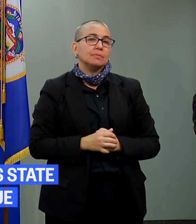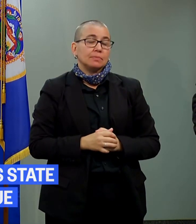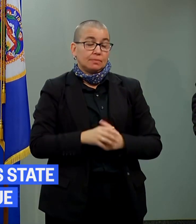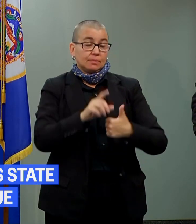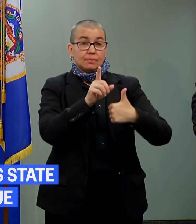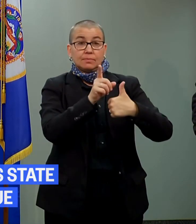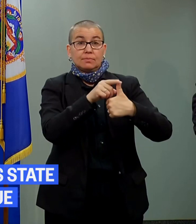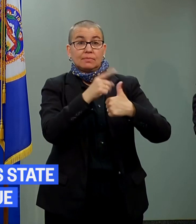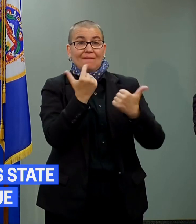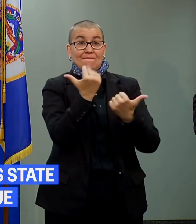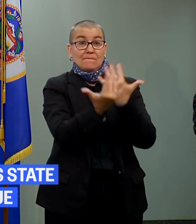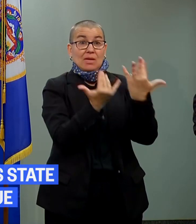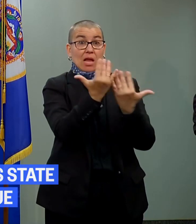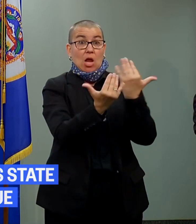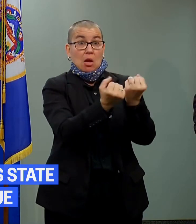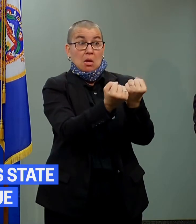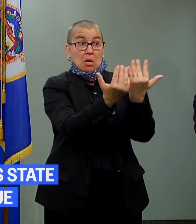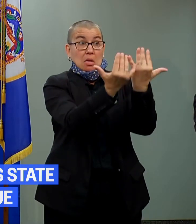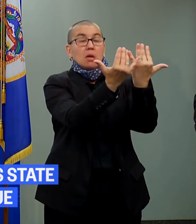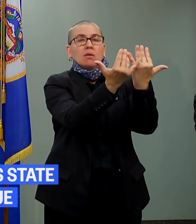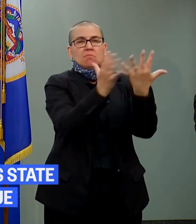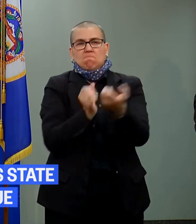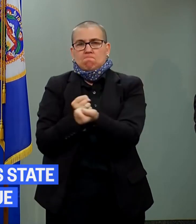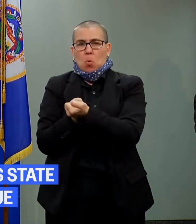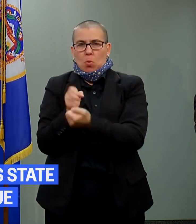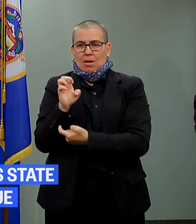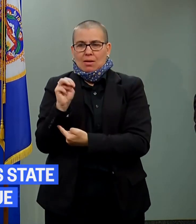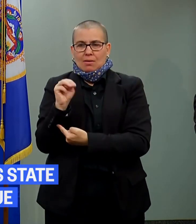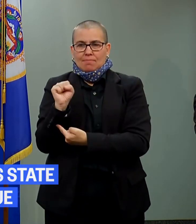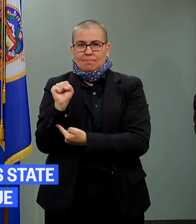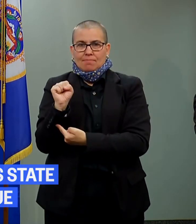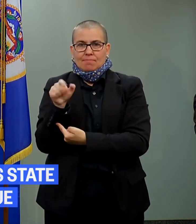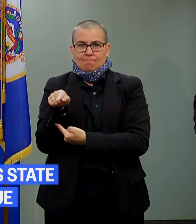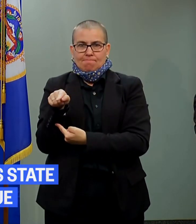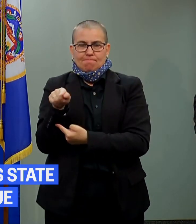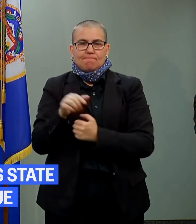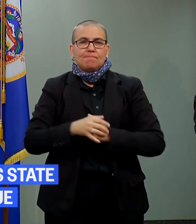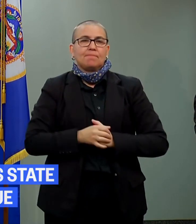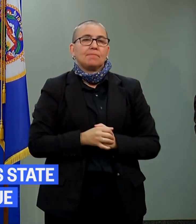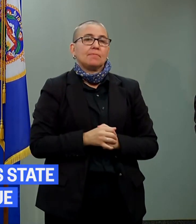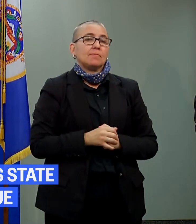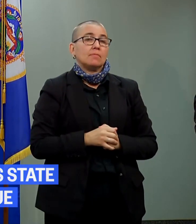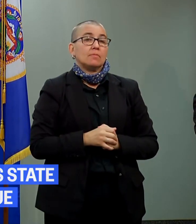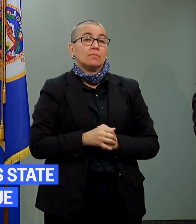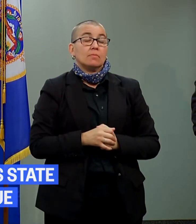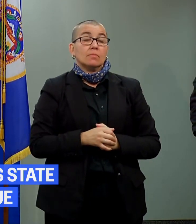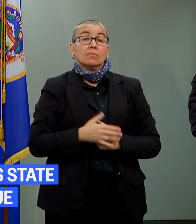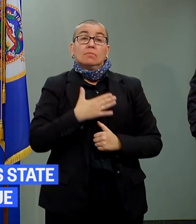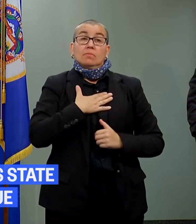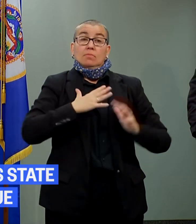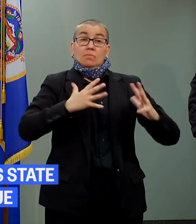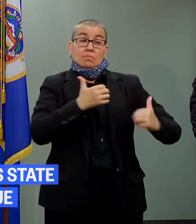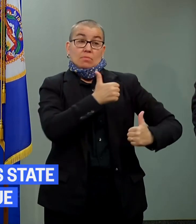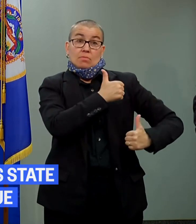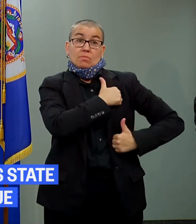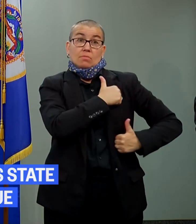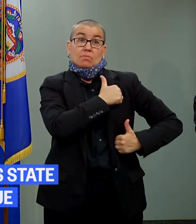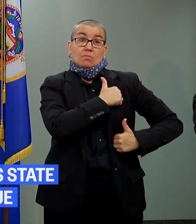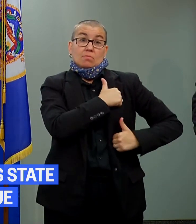This morning, I had the opportunity to visit Minneapolis and visit my soldiers and airmen who are in support of this